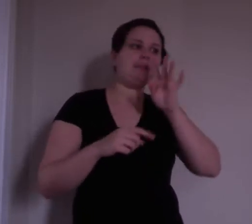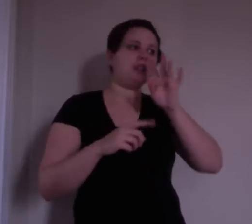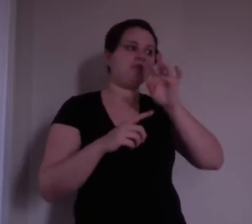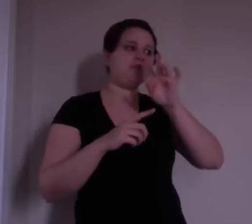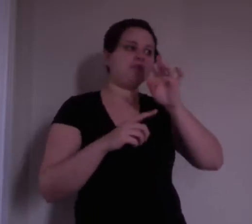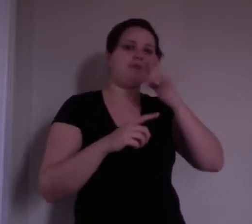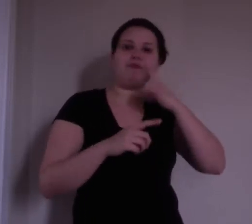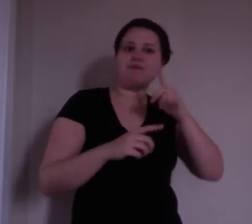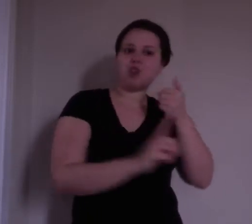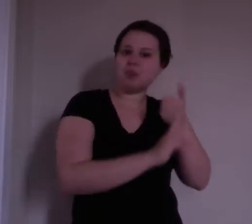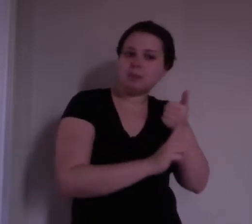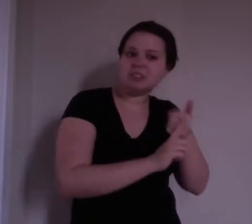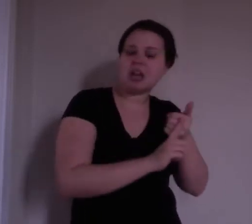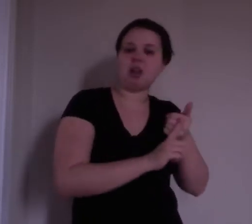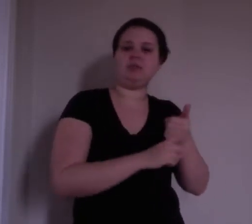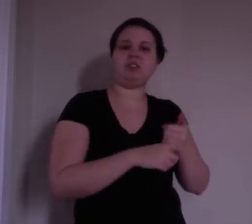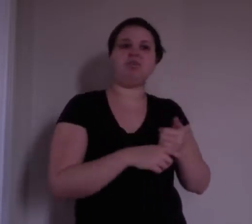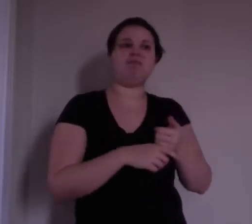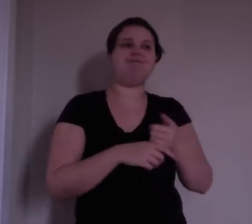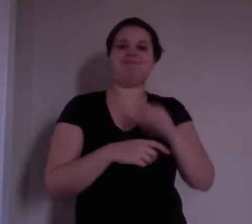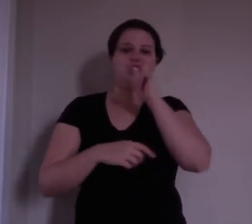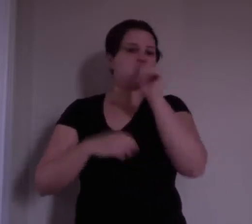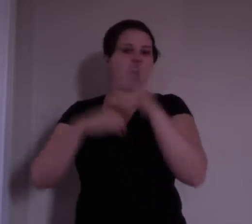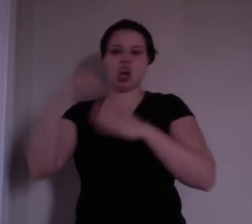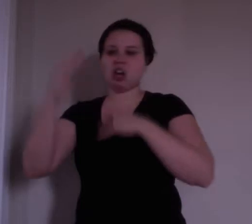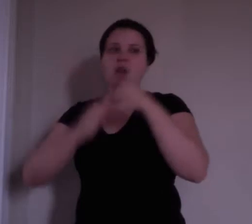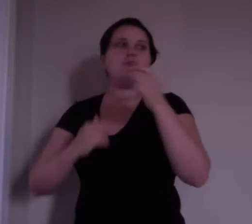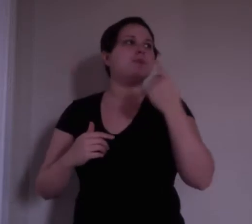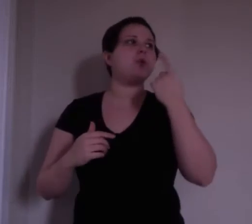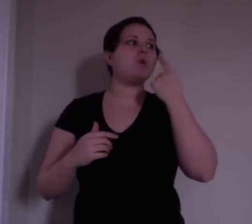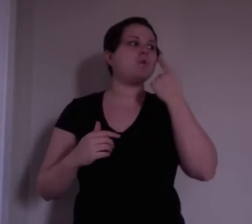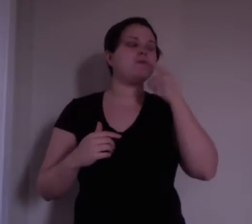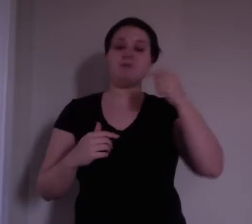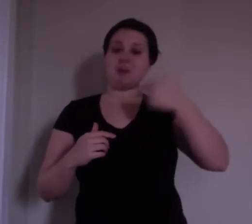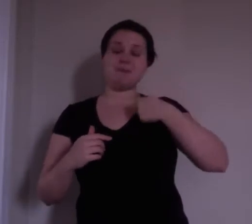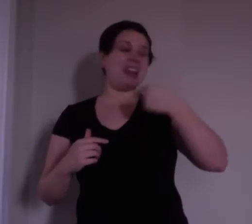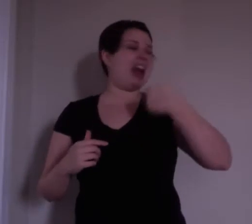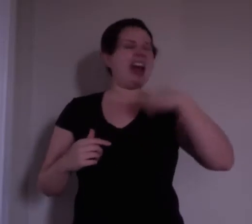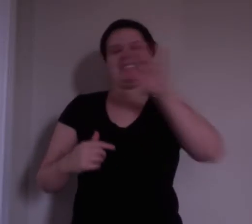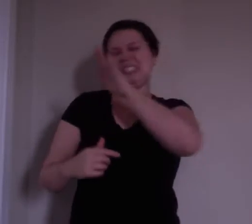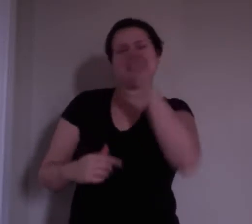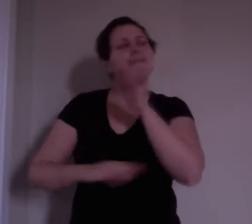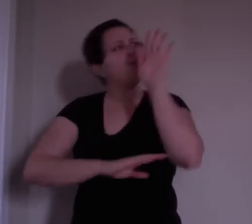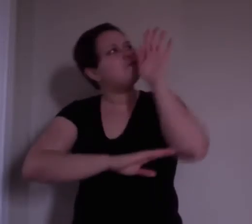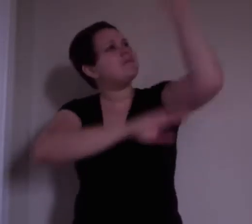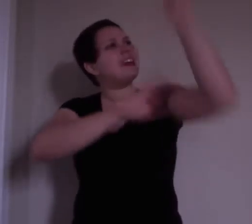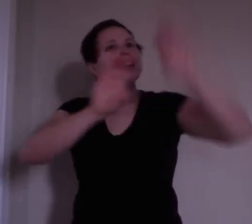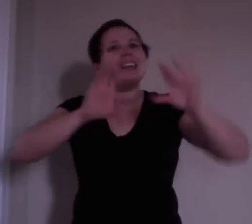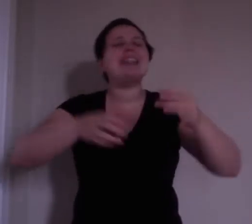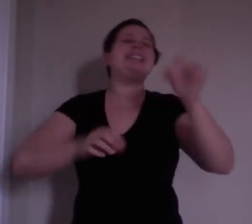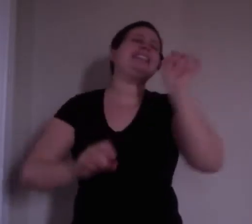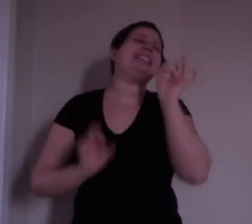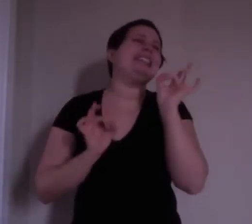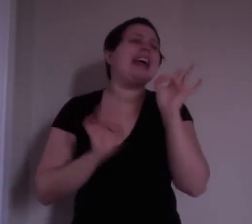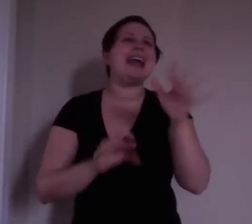who never raised her hand in class, hated to be called on to read aloud, and was described